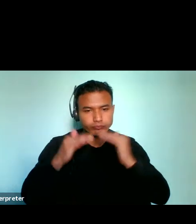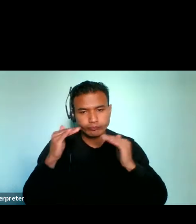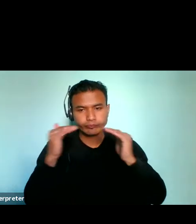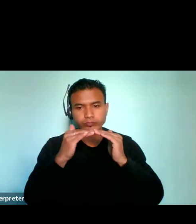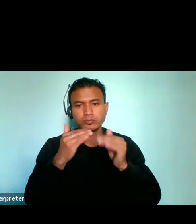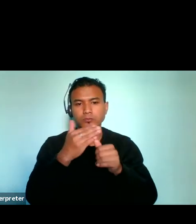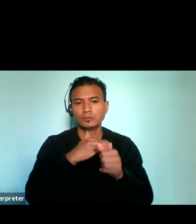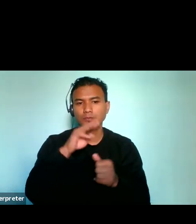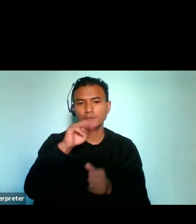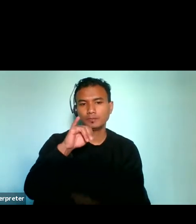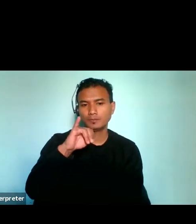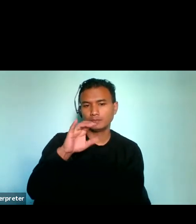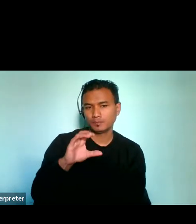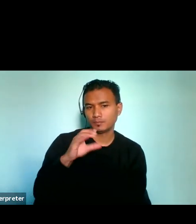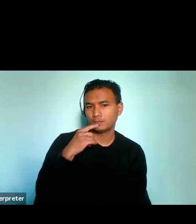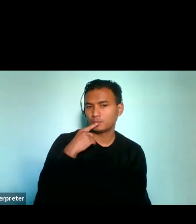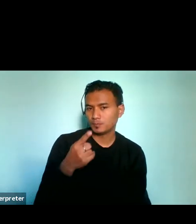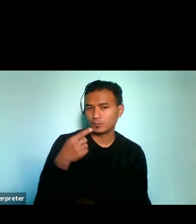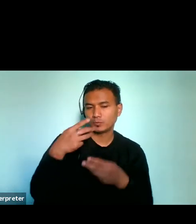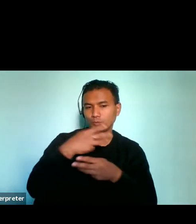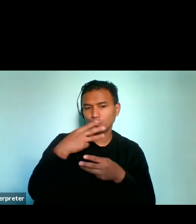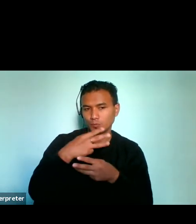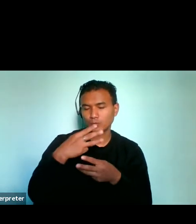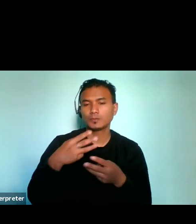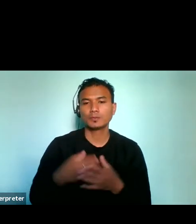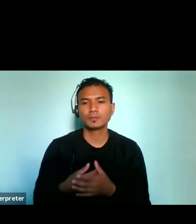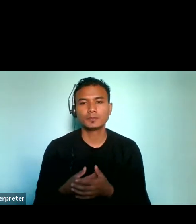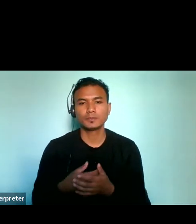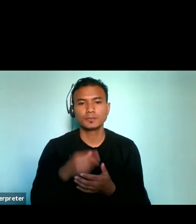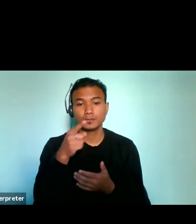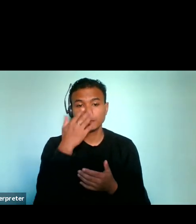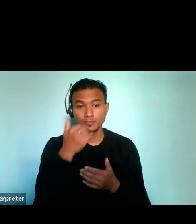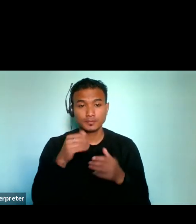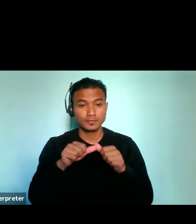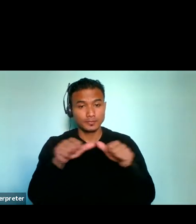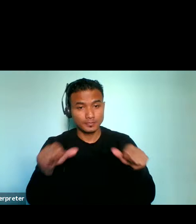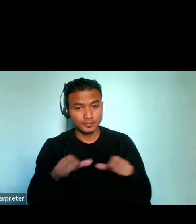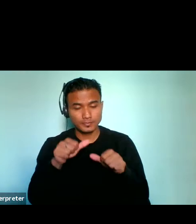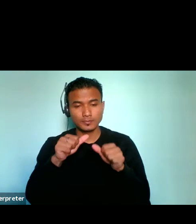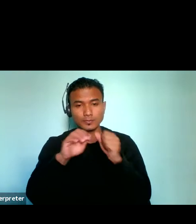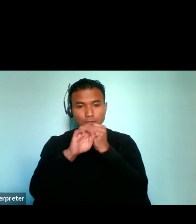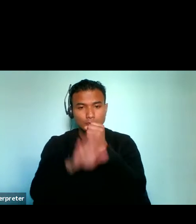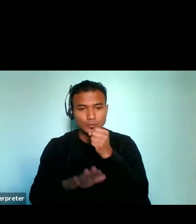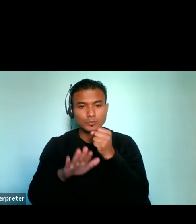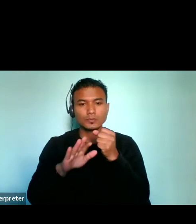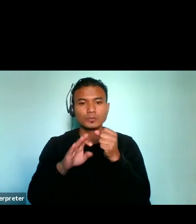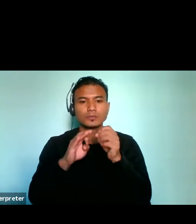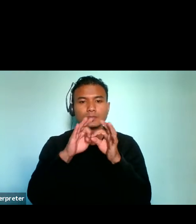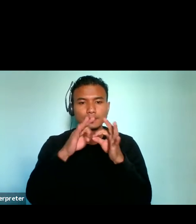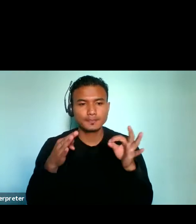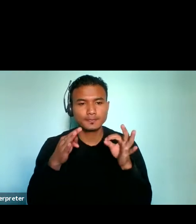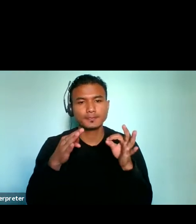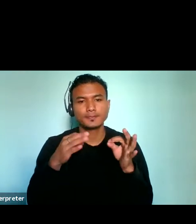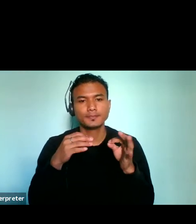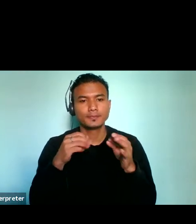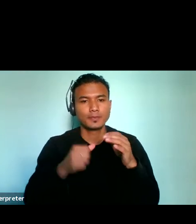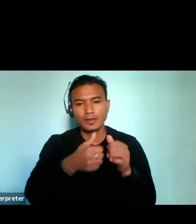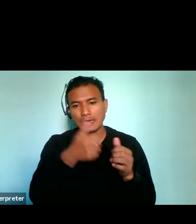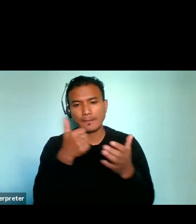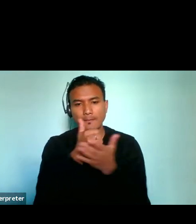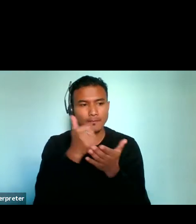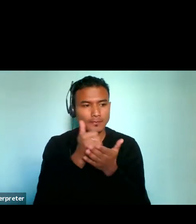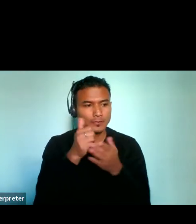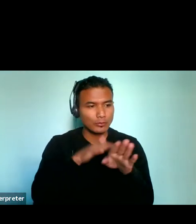land conflict or on the land territories and resources, and the kind of good practices that also is coming from the